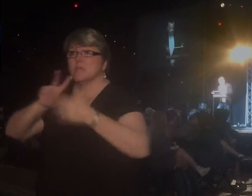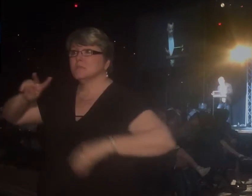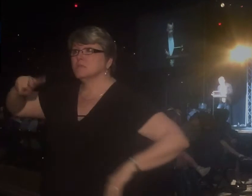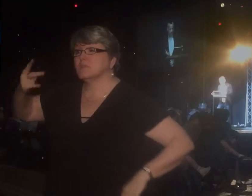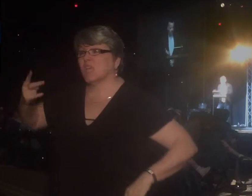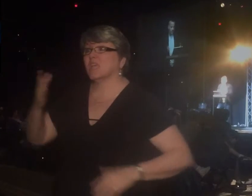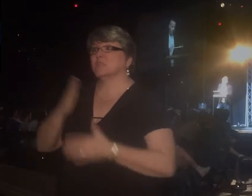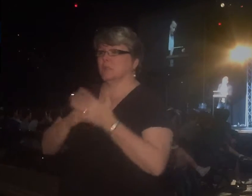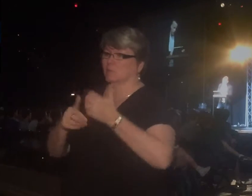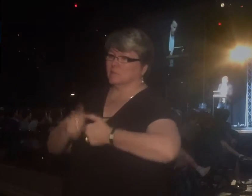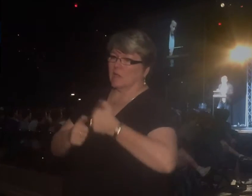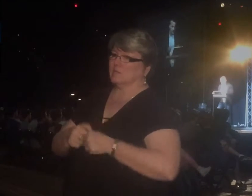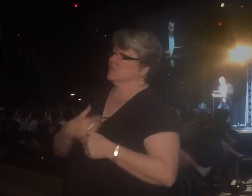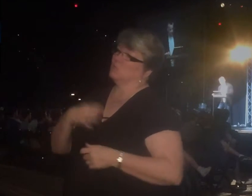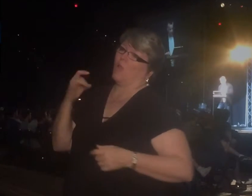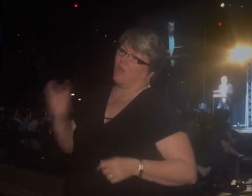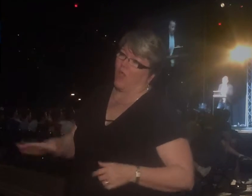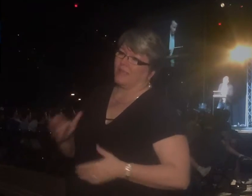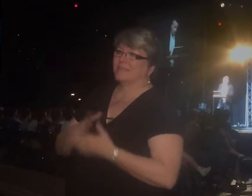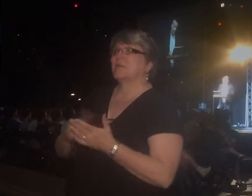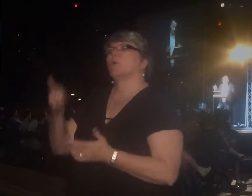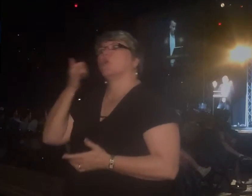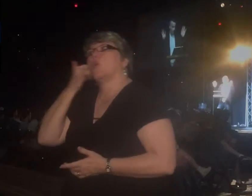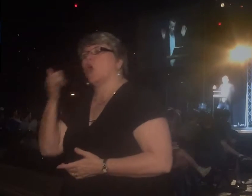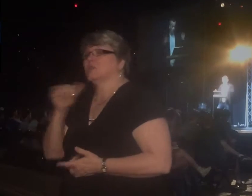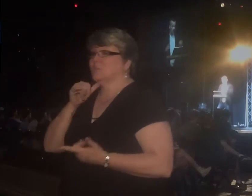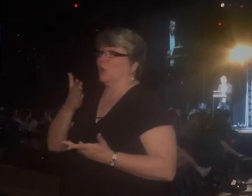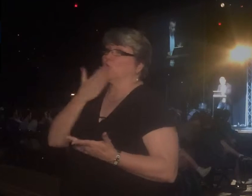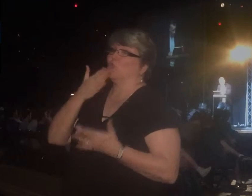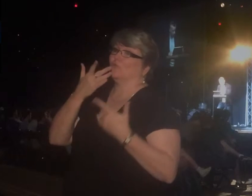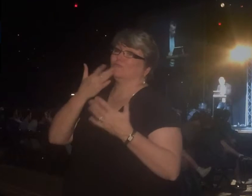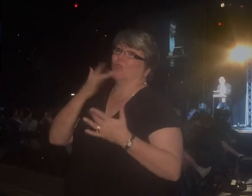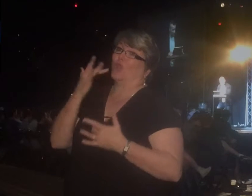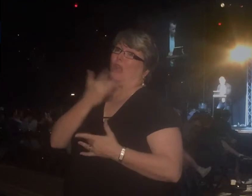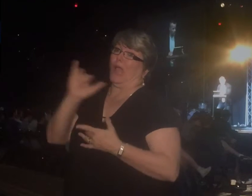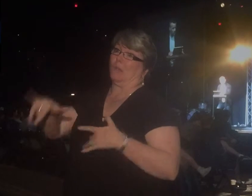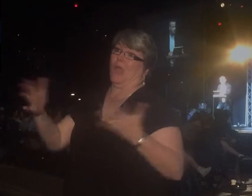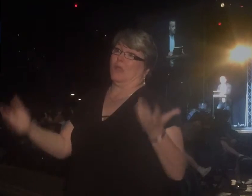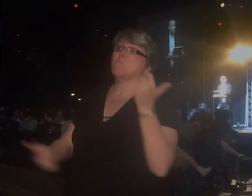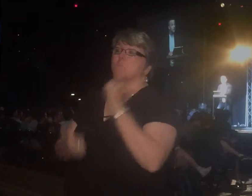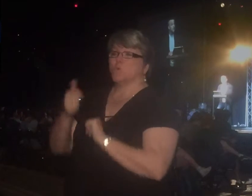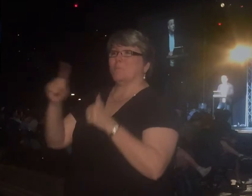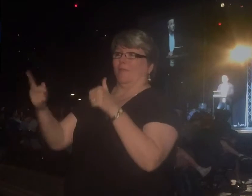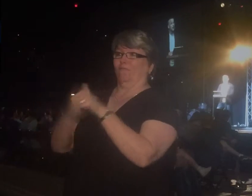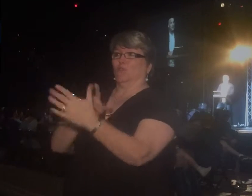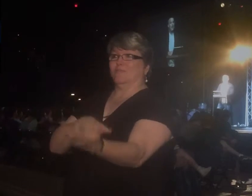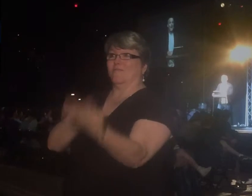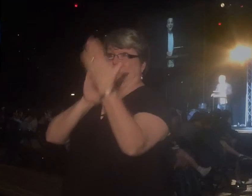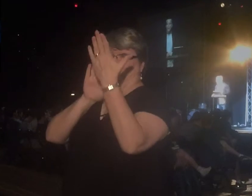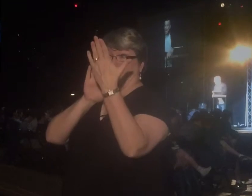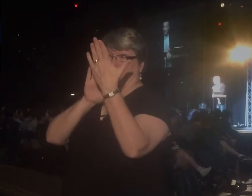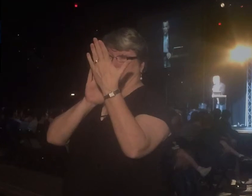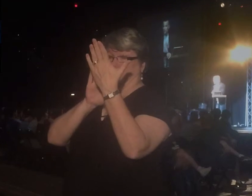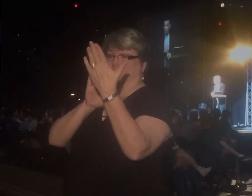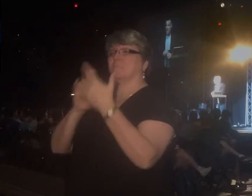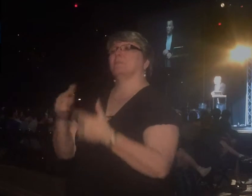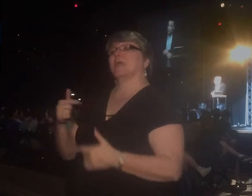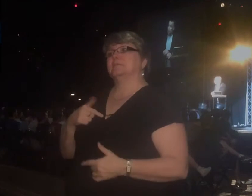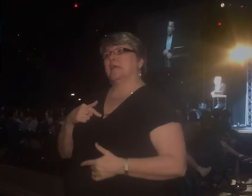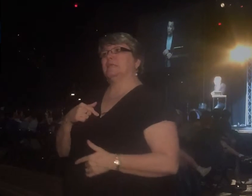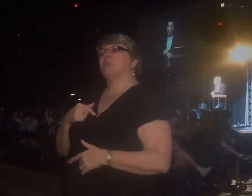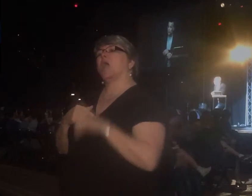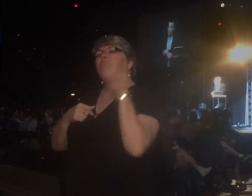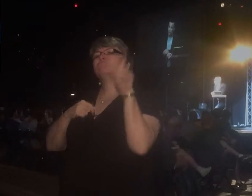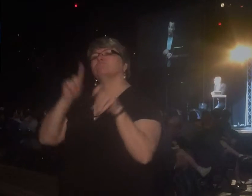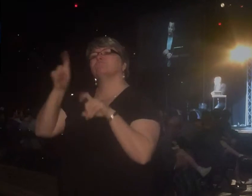What comes second? Some say texting, some don't like it. Some like calling, some don't. Good luck with that. But most of them like face-to-face. As I